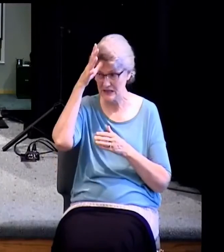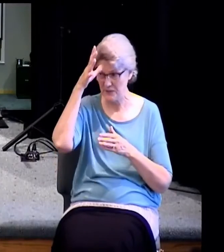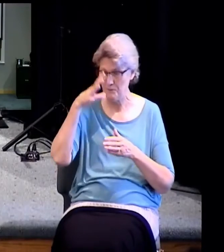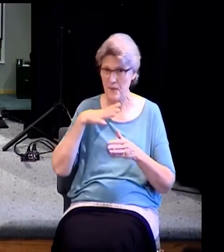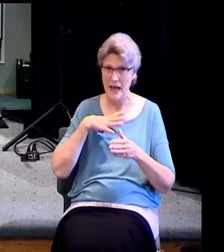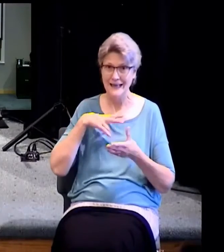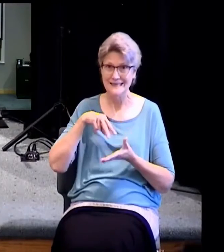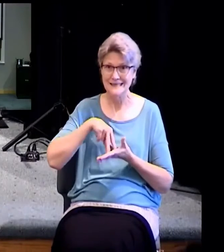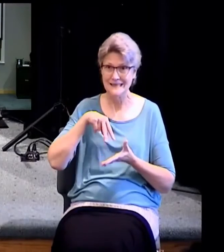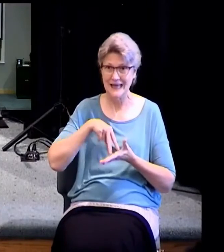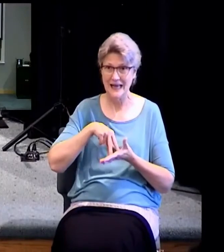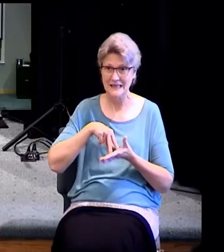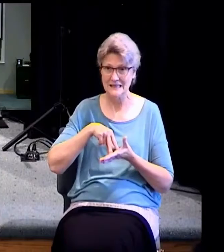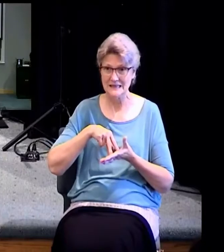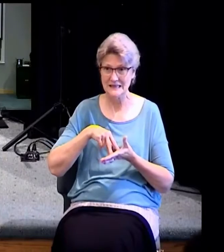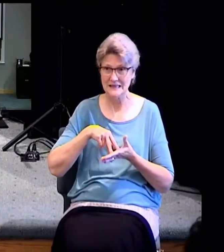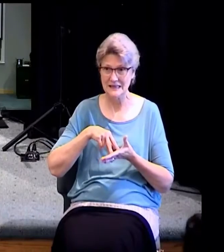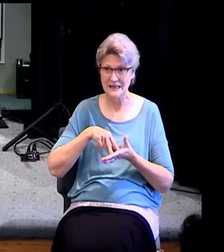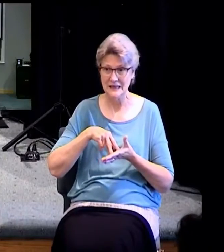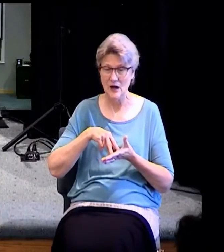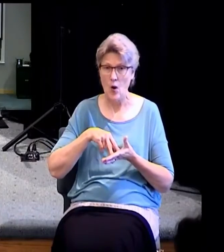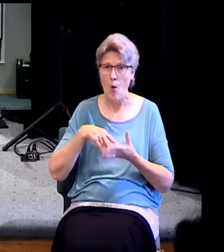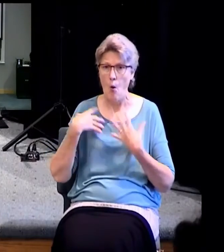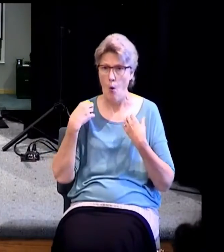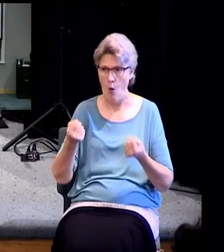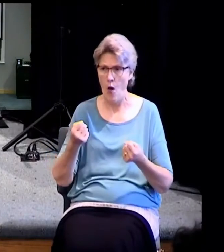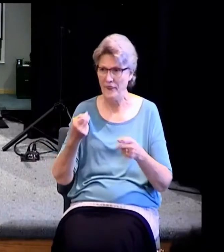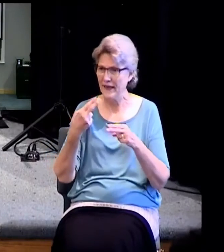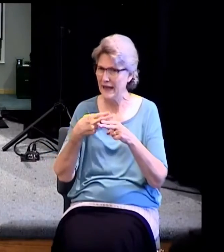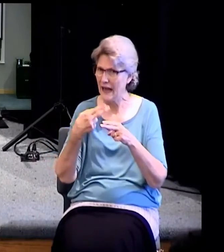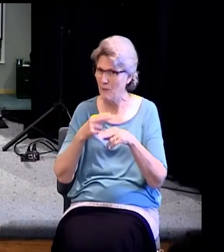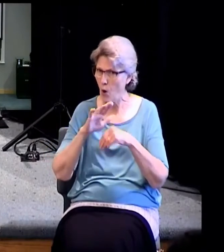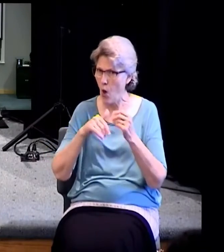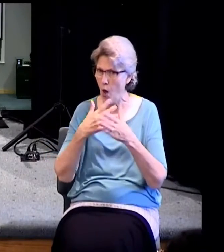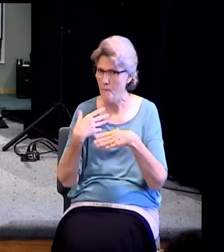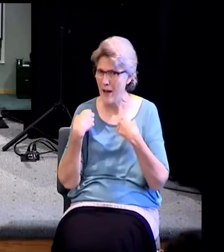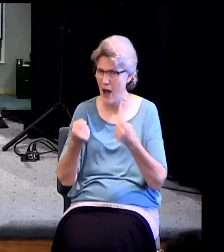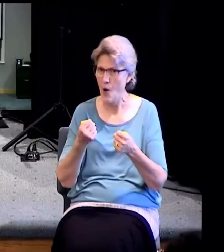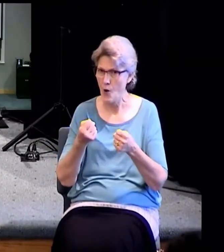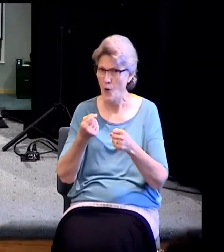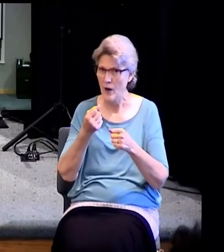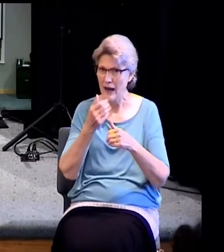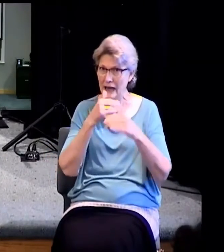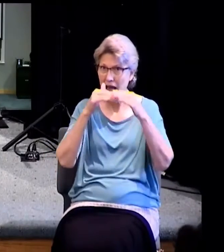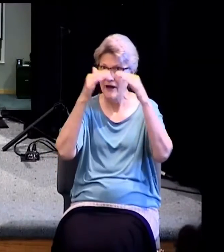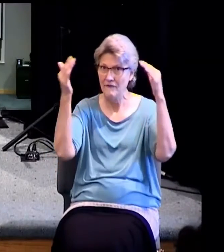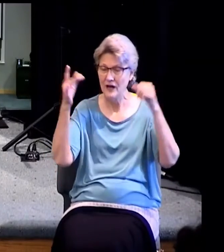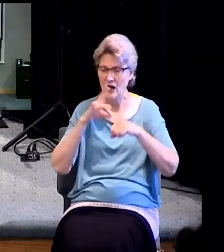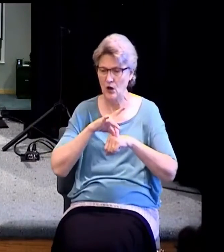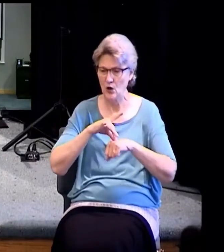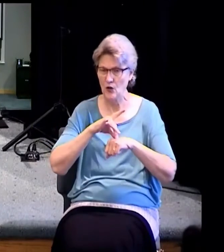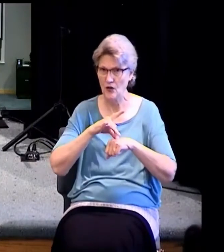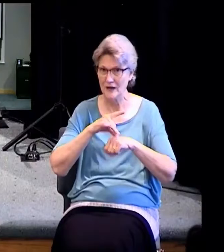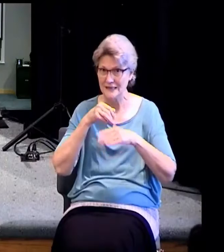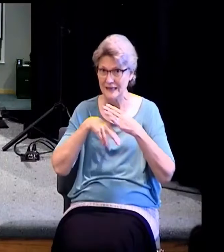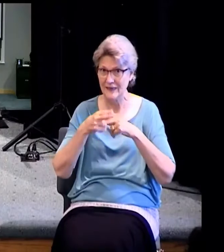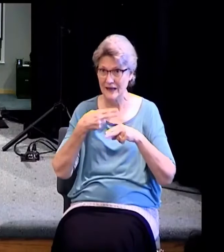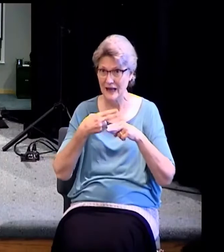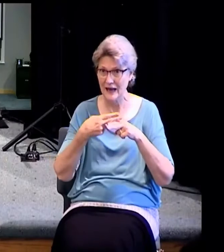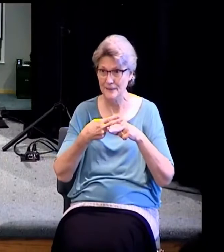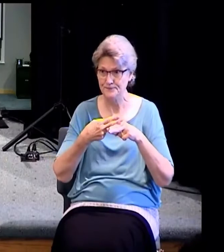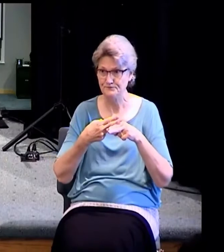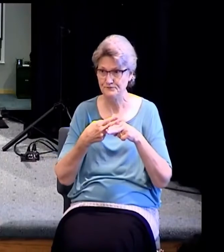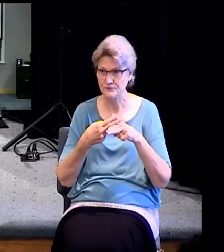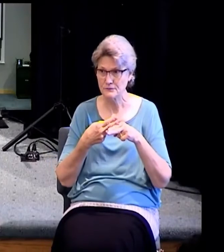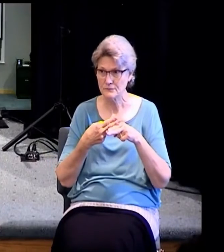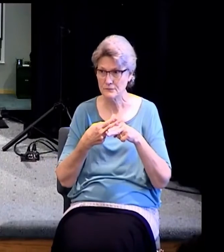in the name. You don't think the name makes any difference? The name is all power in heaven and earth. It's given in the name. And he goes further and he